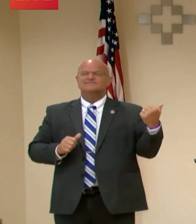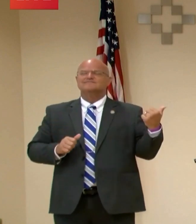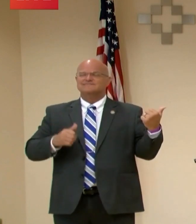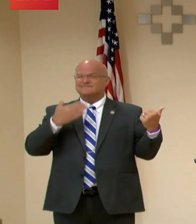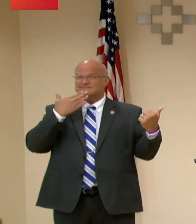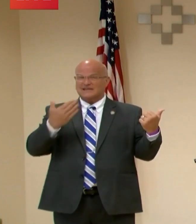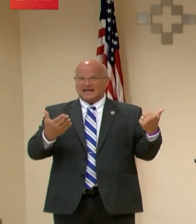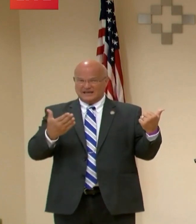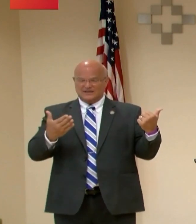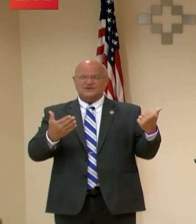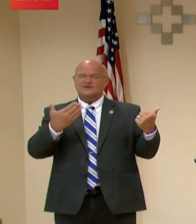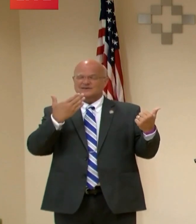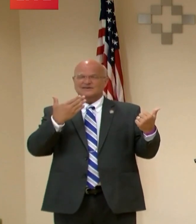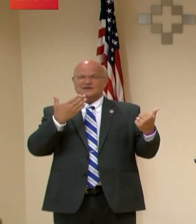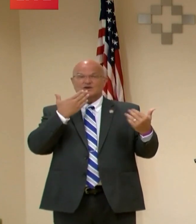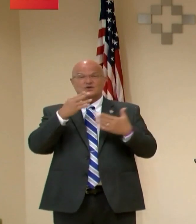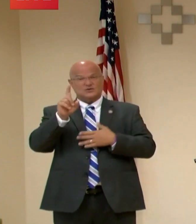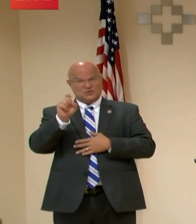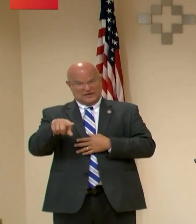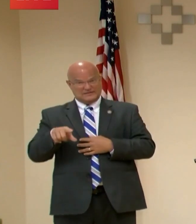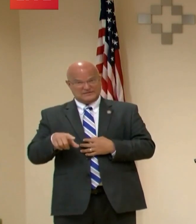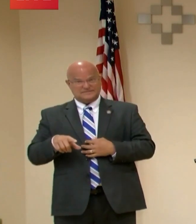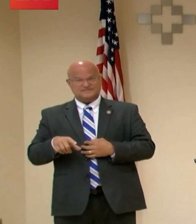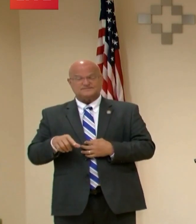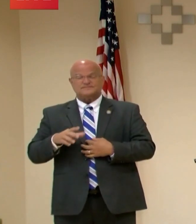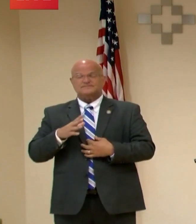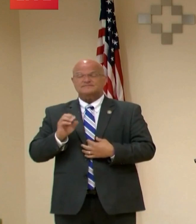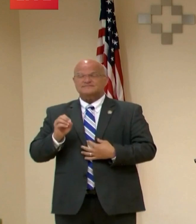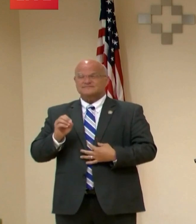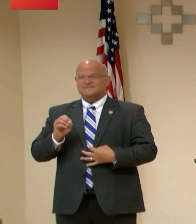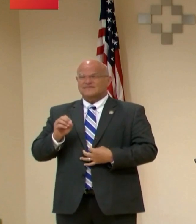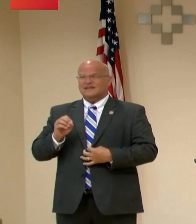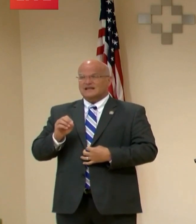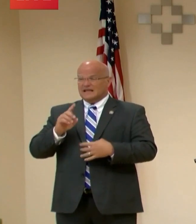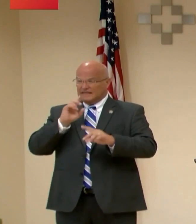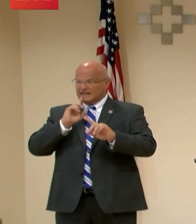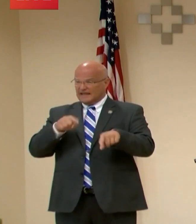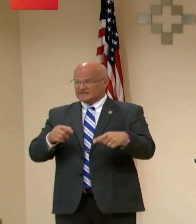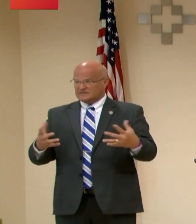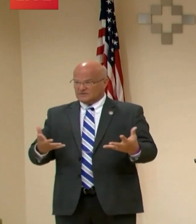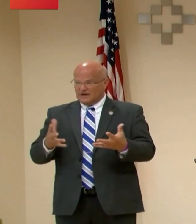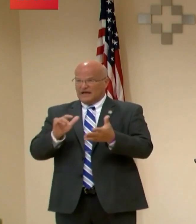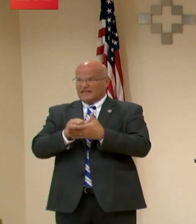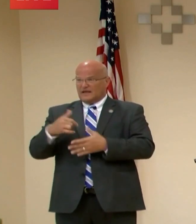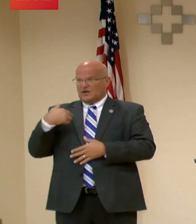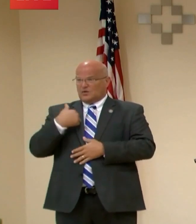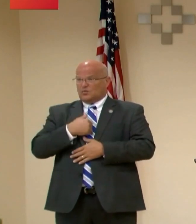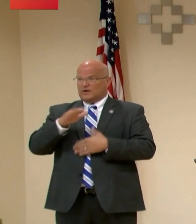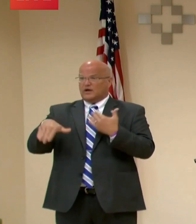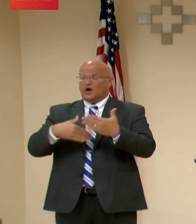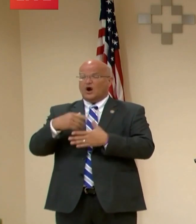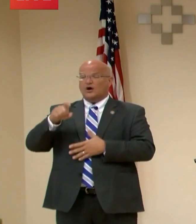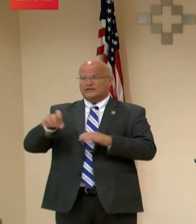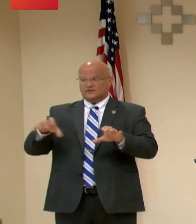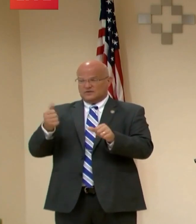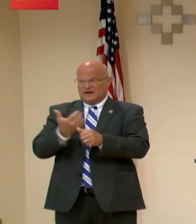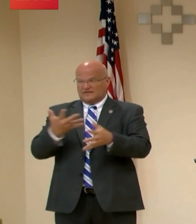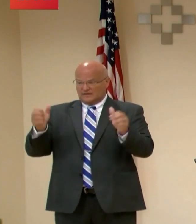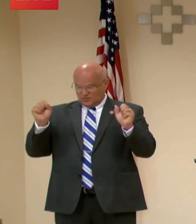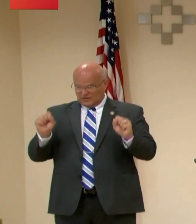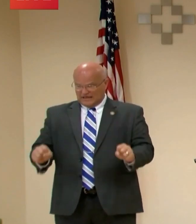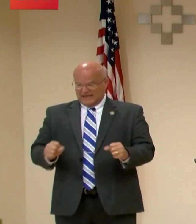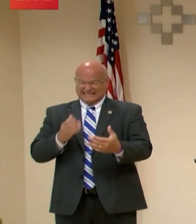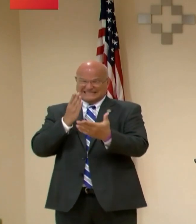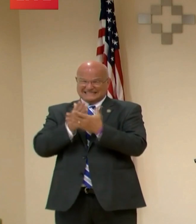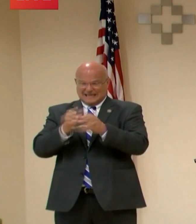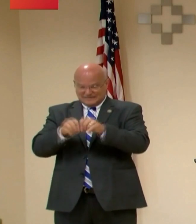that's an excellent question. And the answer is that we all need to do everything we